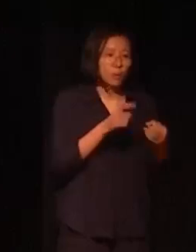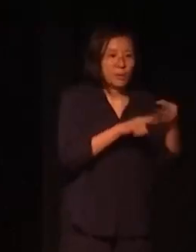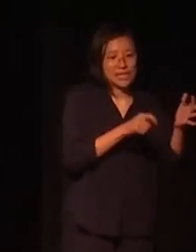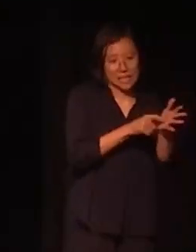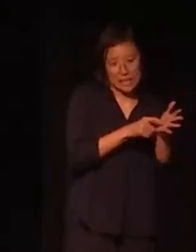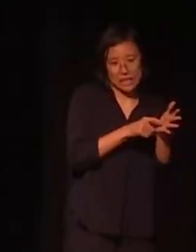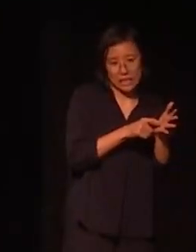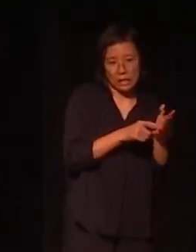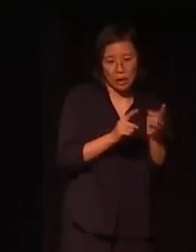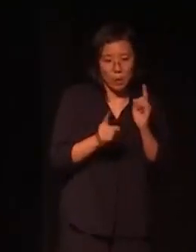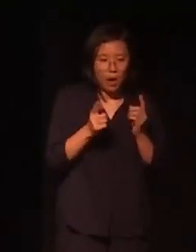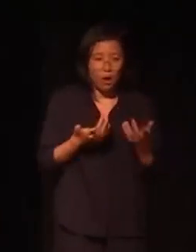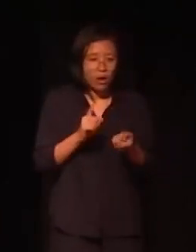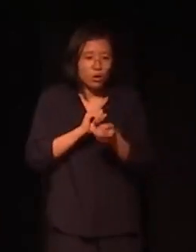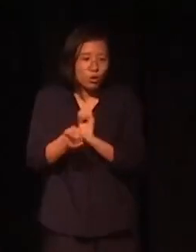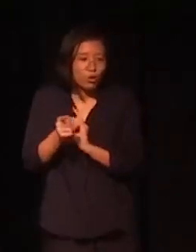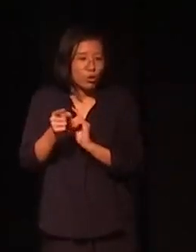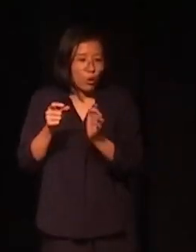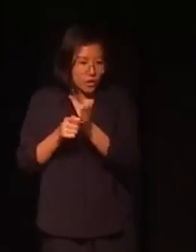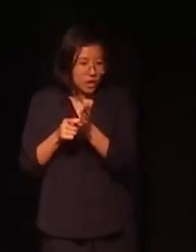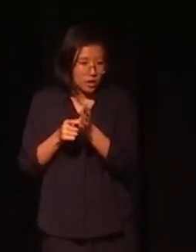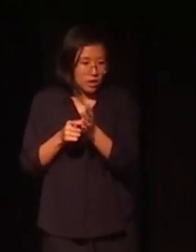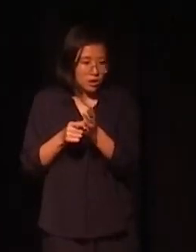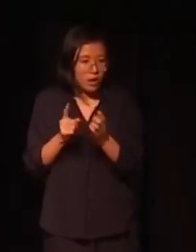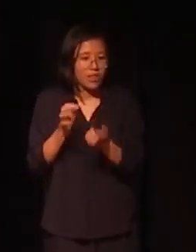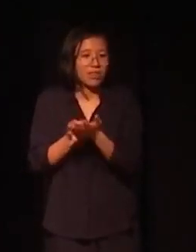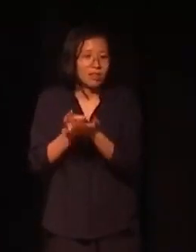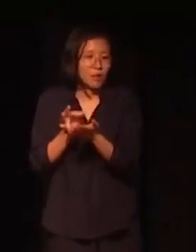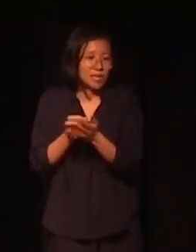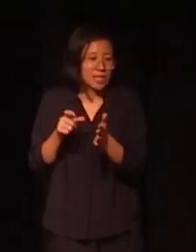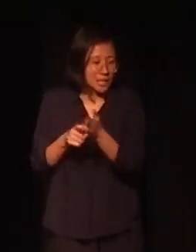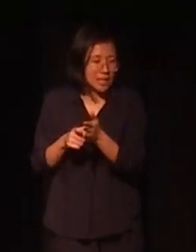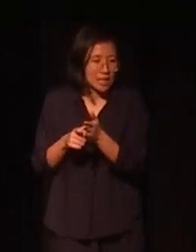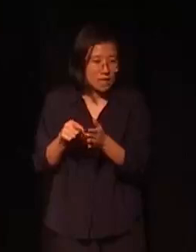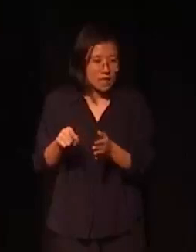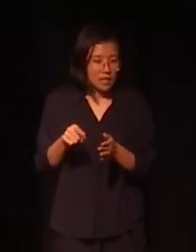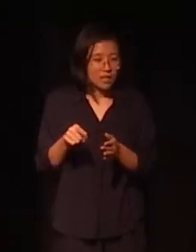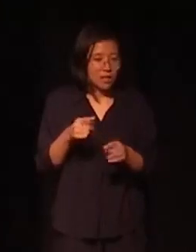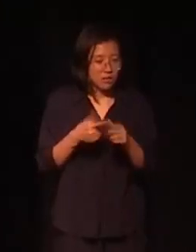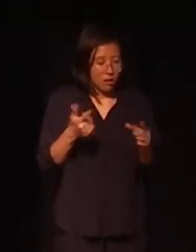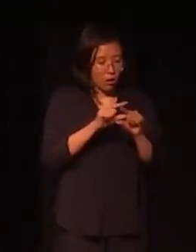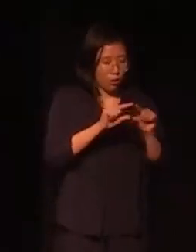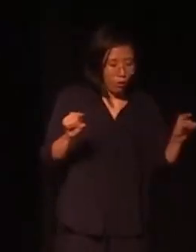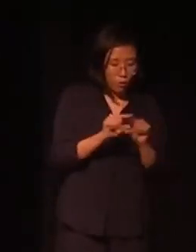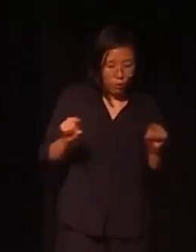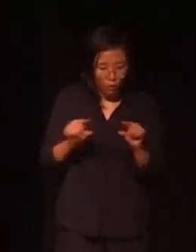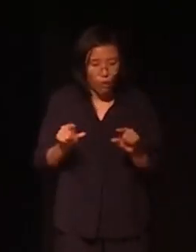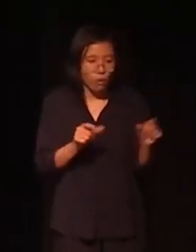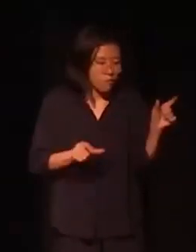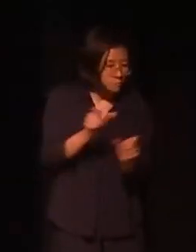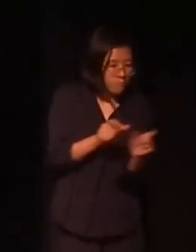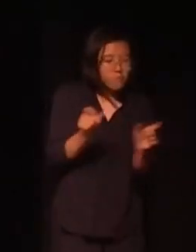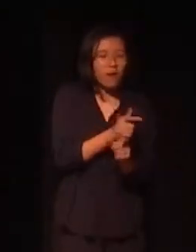sentences with prepositions. You have to think about, that is why we put in sentence patterns in our system, all right?